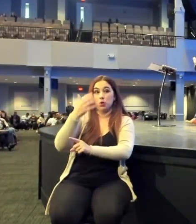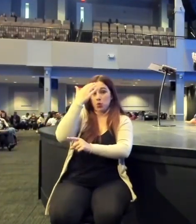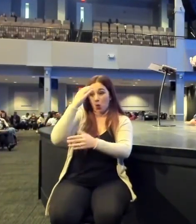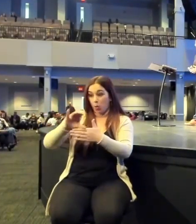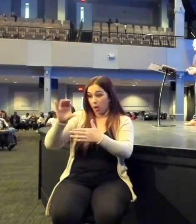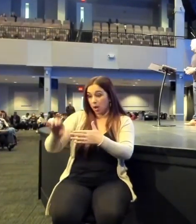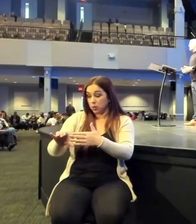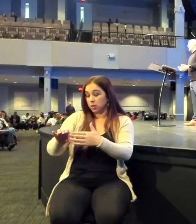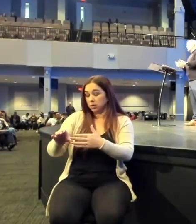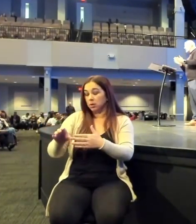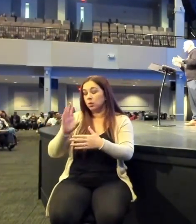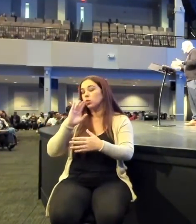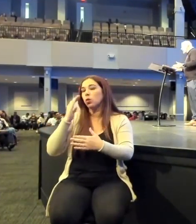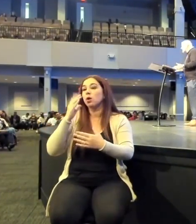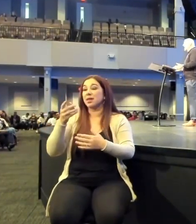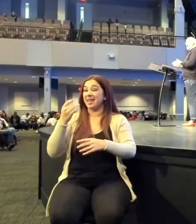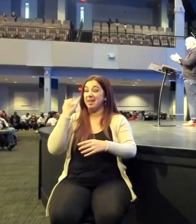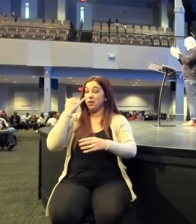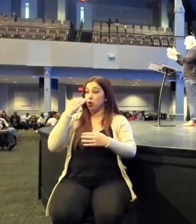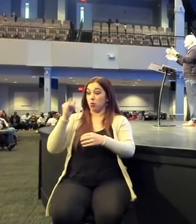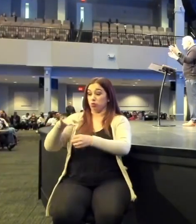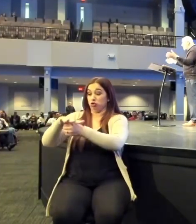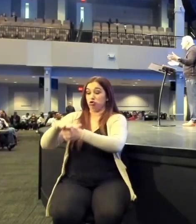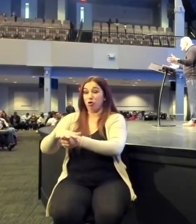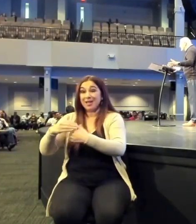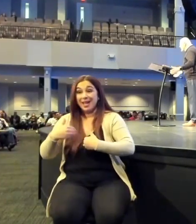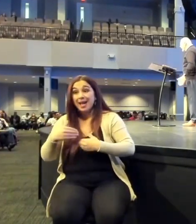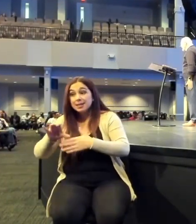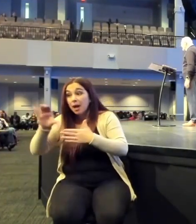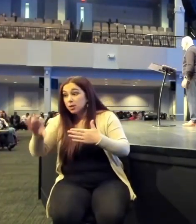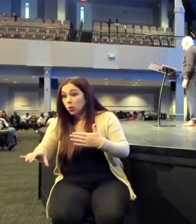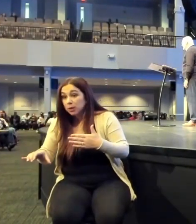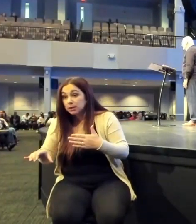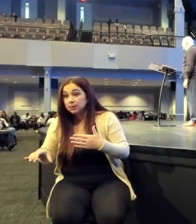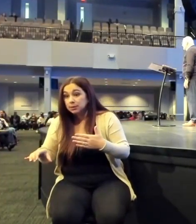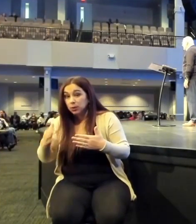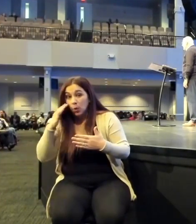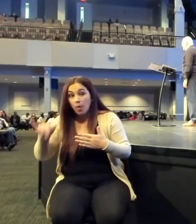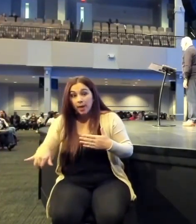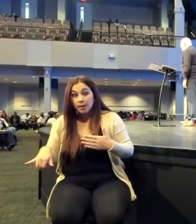You know that stress, distress, has consequences in your life?